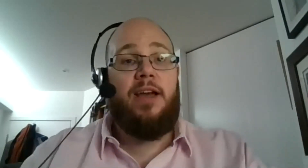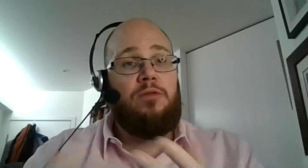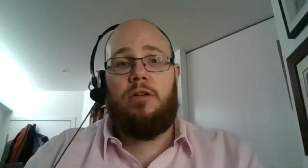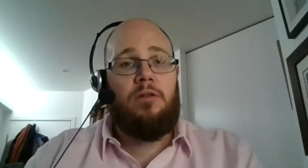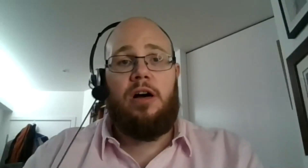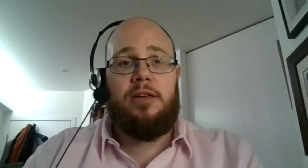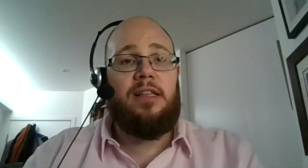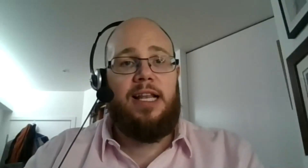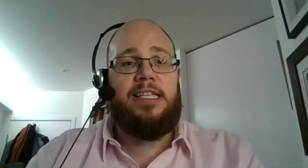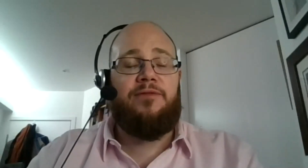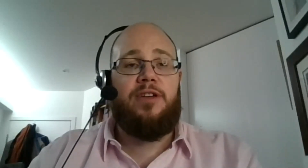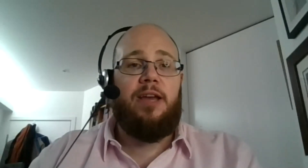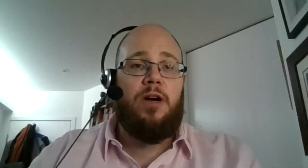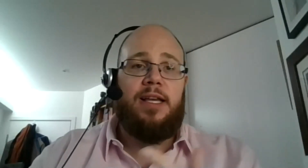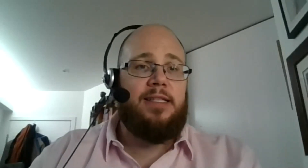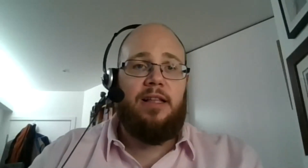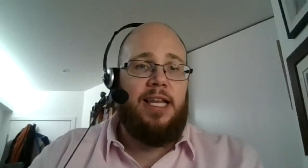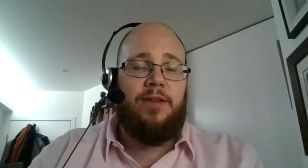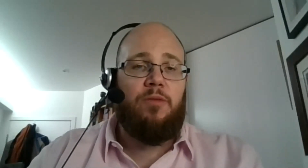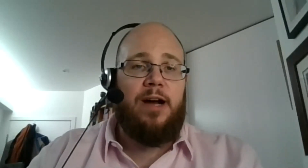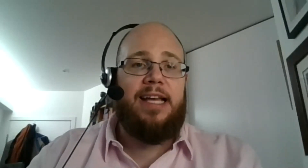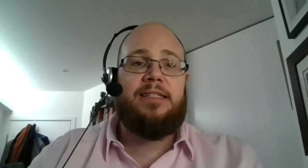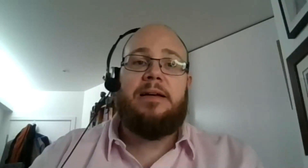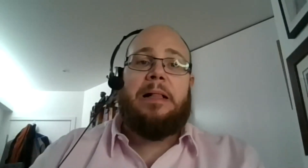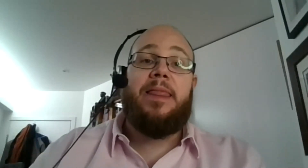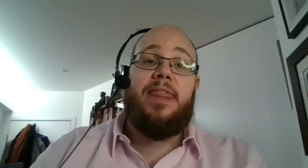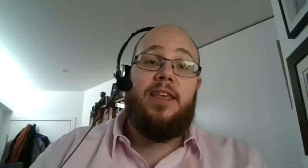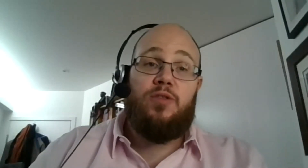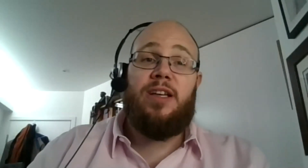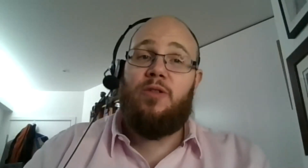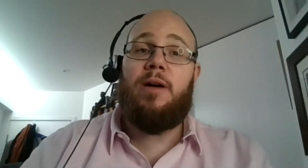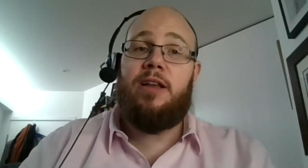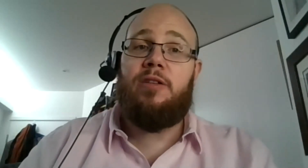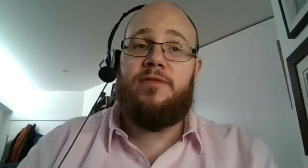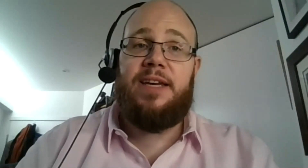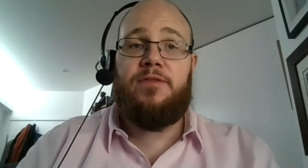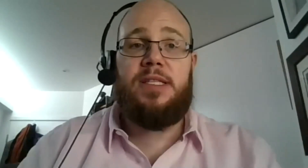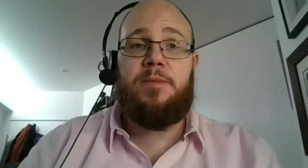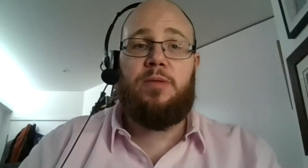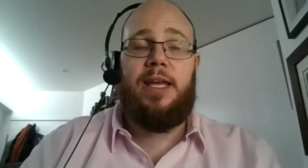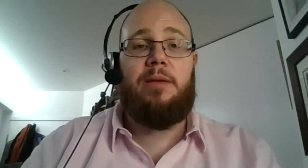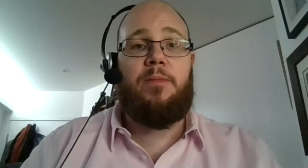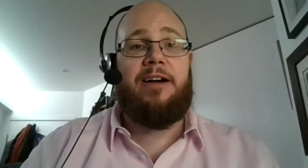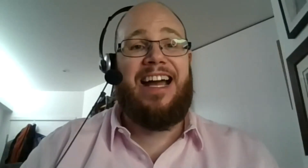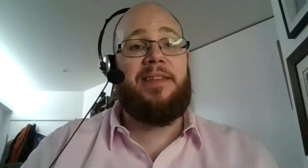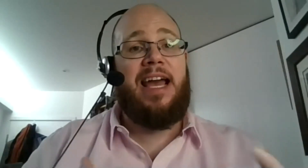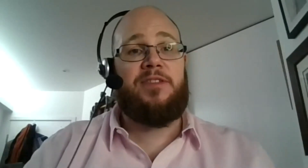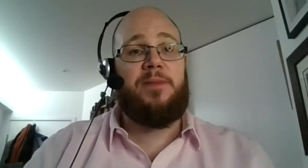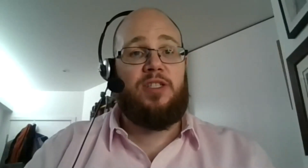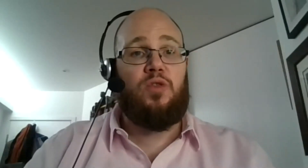all are slightly different. They work in slightly different ways. There's also quite a lot of difference between them about how they have to be